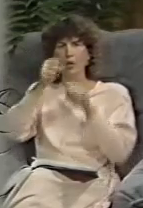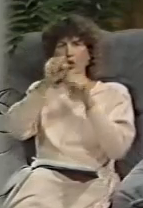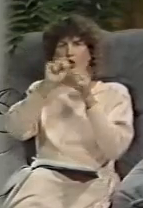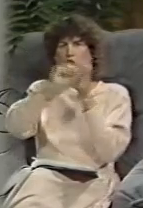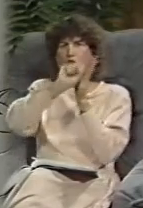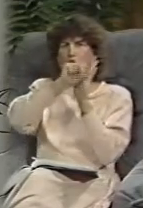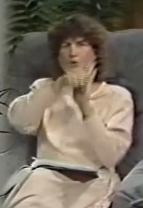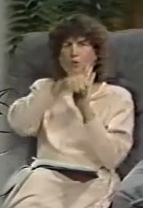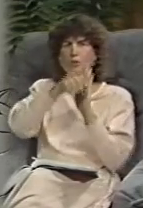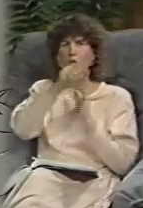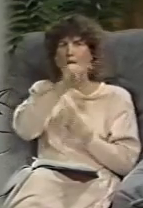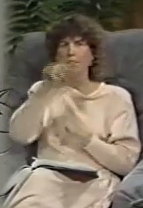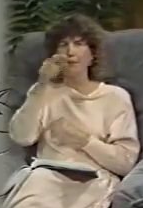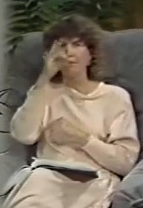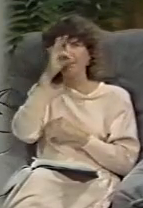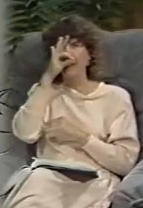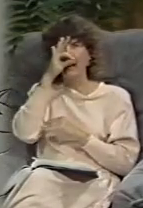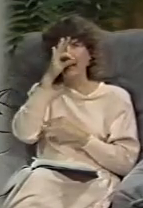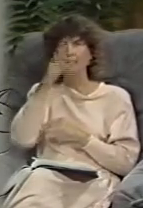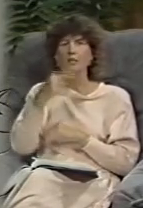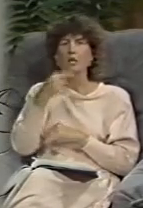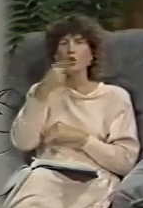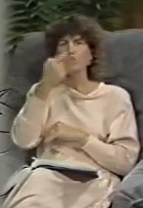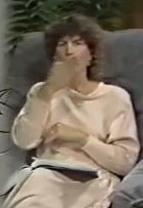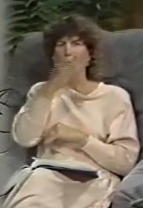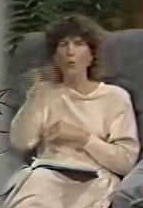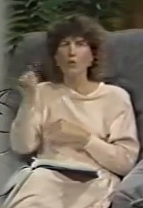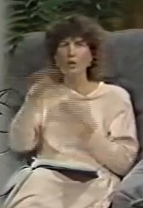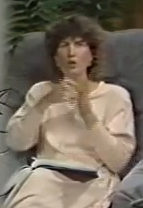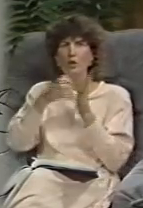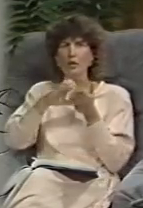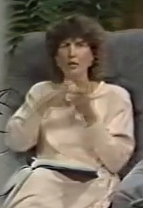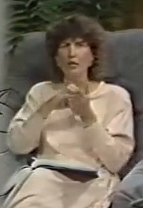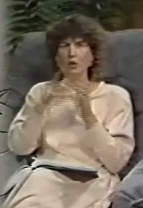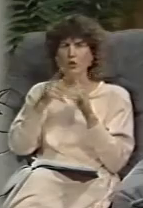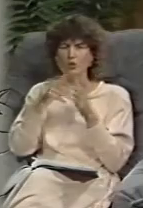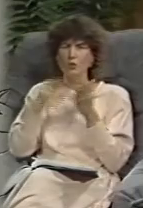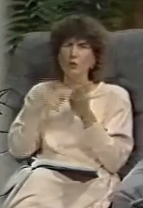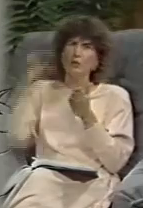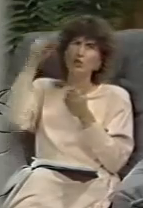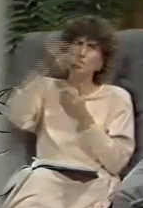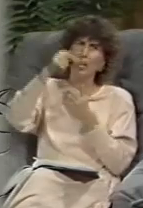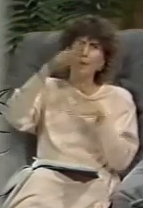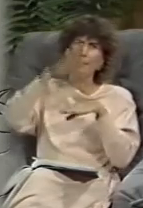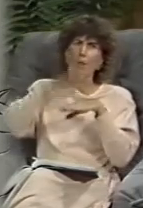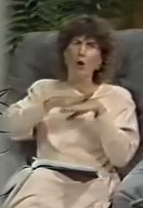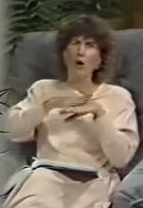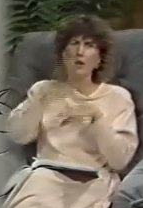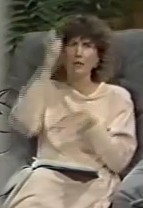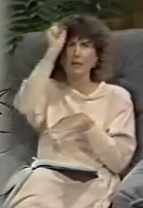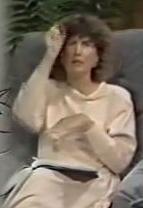Soon the fox told the cookie to jump on